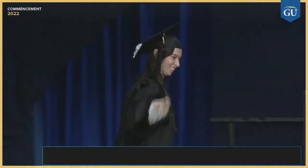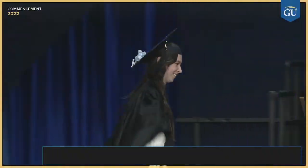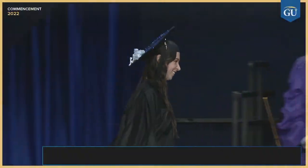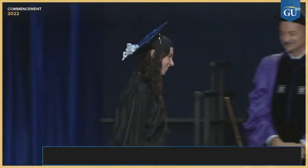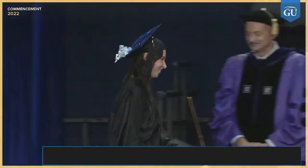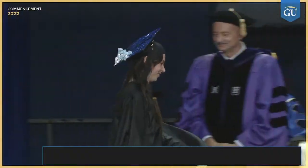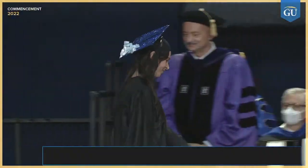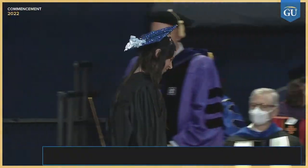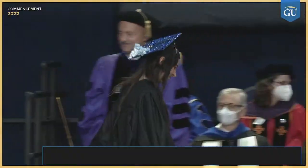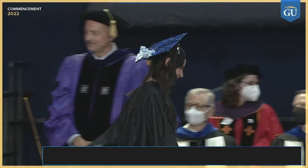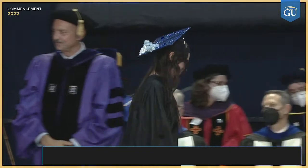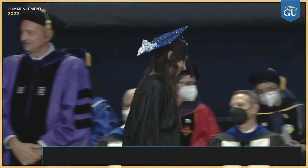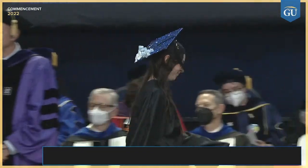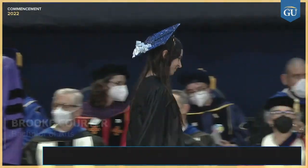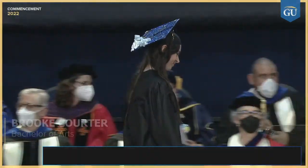Brooke Courtner, Bachelor of Arts.